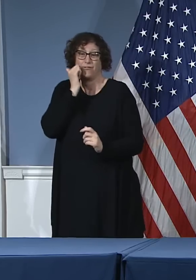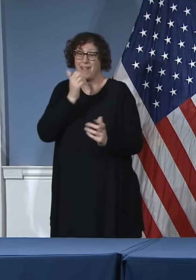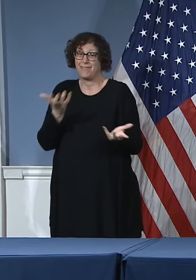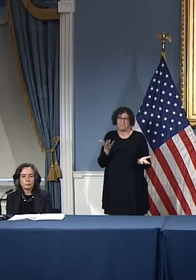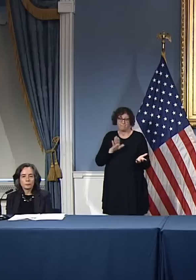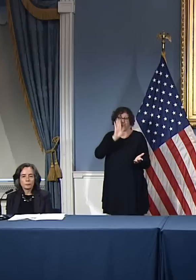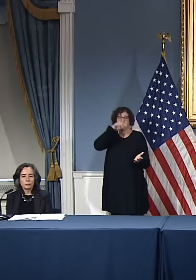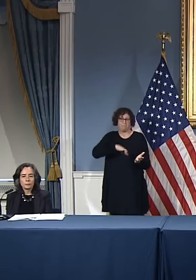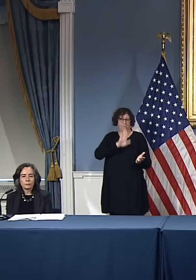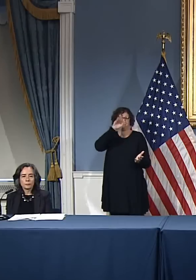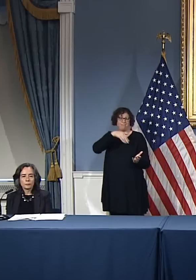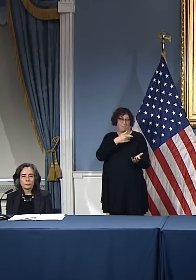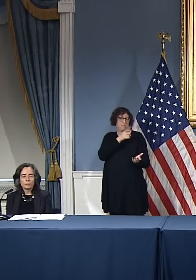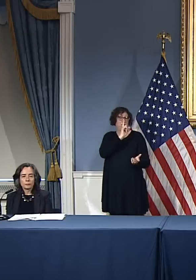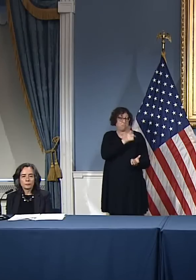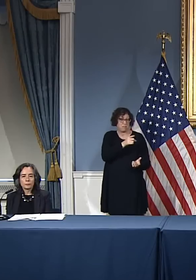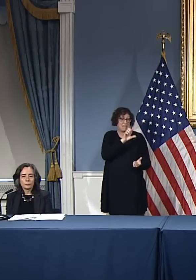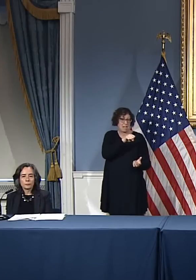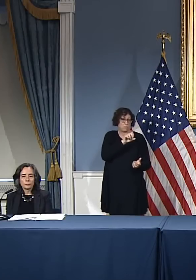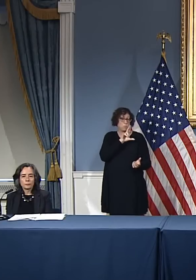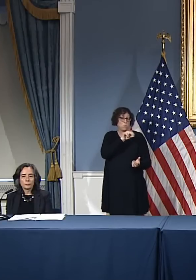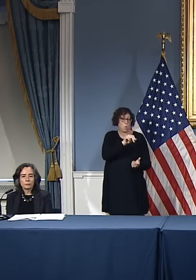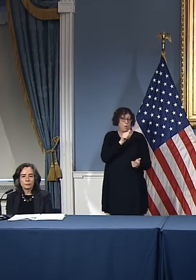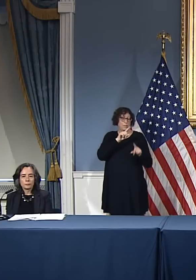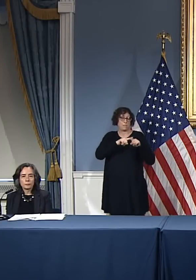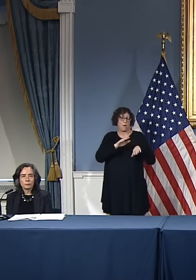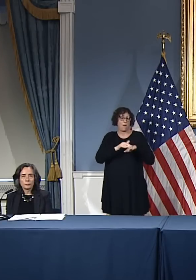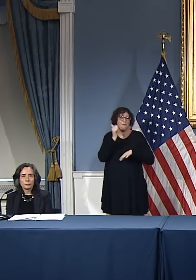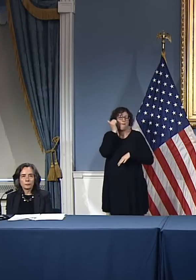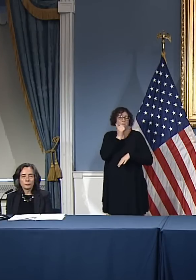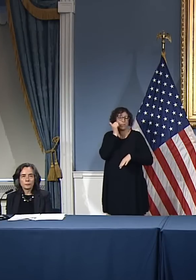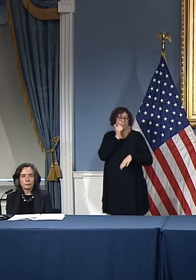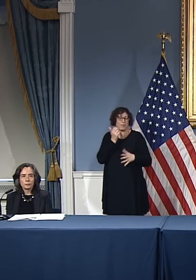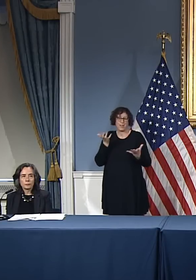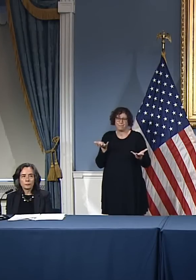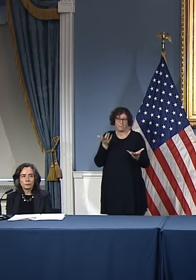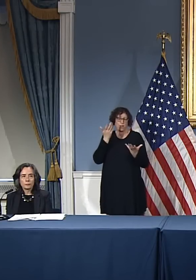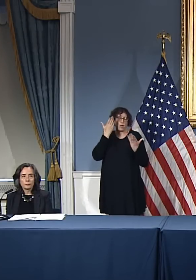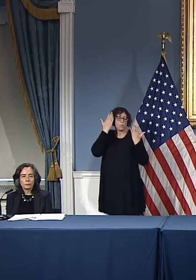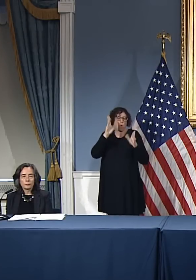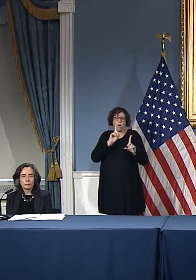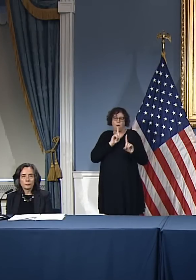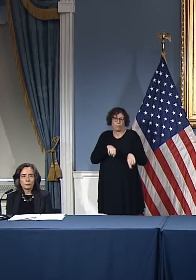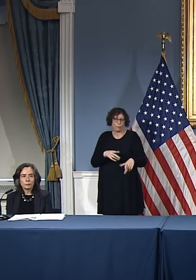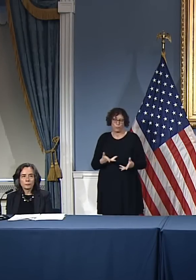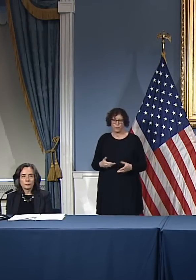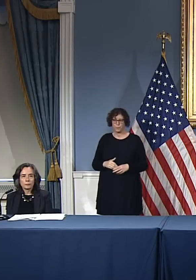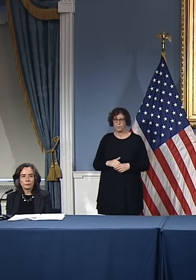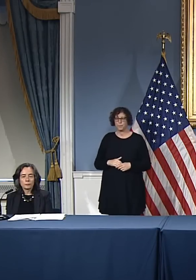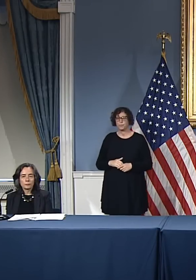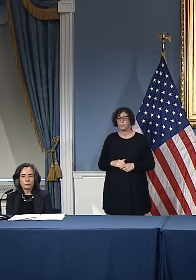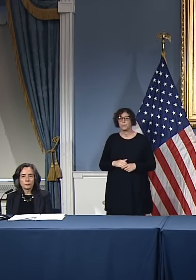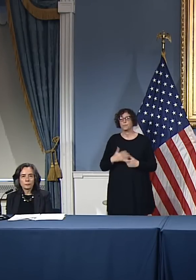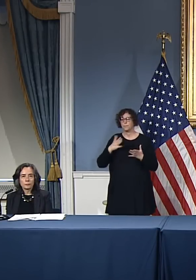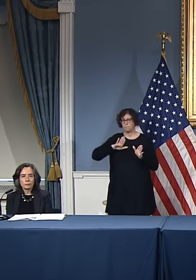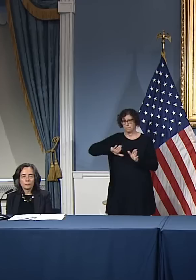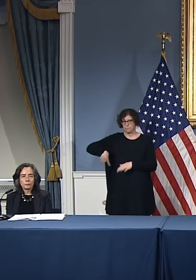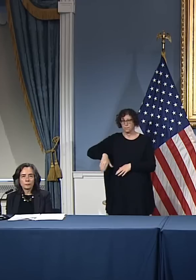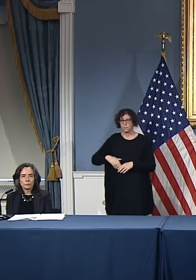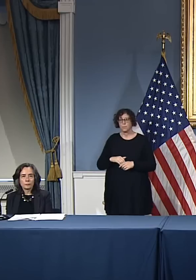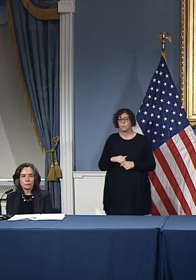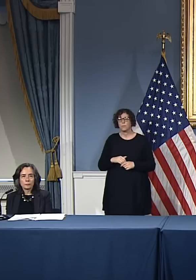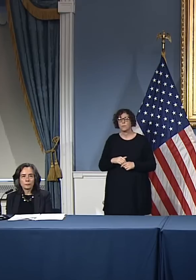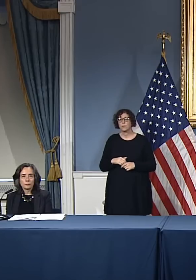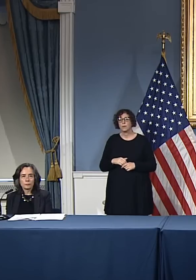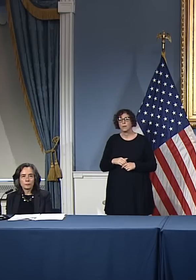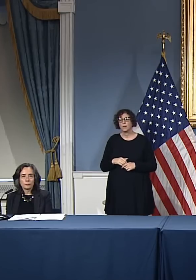from the Daily News. Yeah, thanks for taking my question, Mayor. I just wanted to go back to the possibility